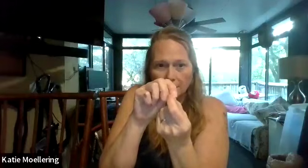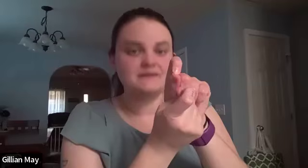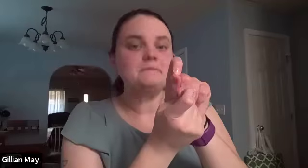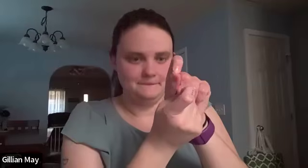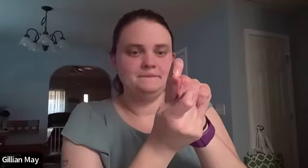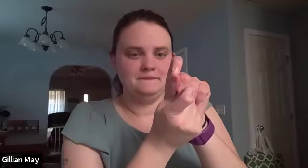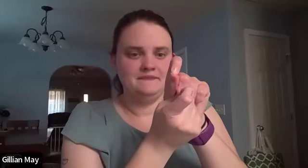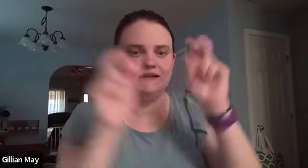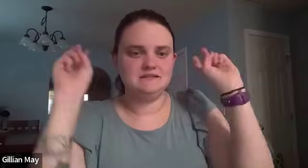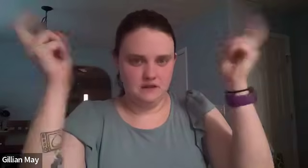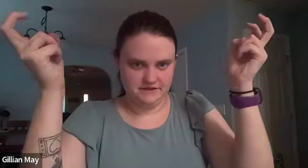Specific topic.